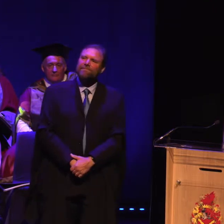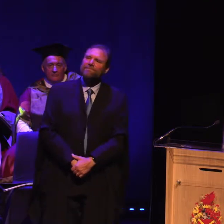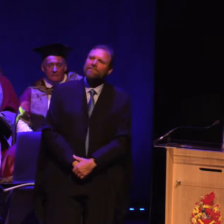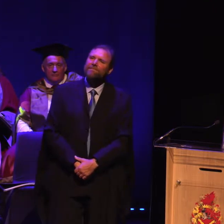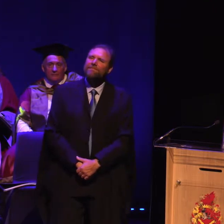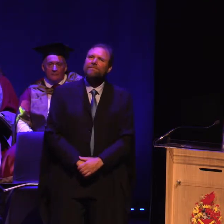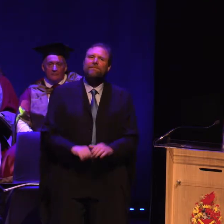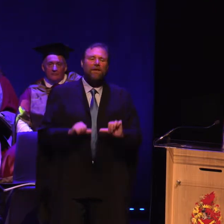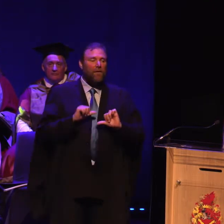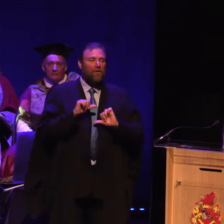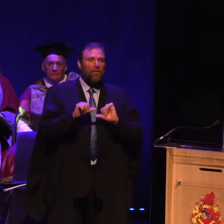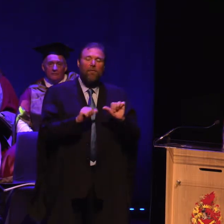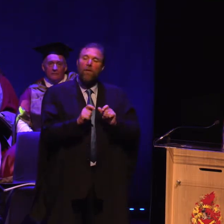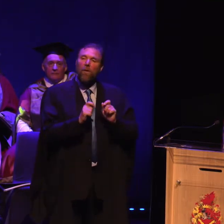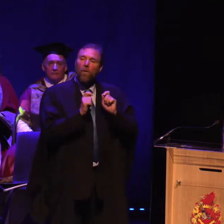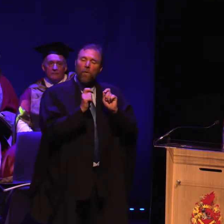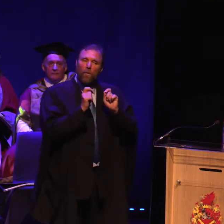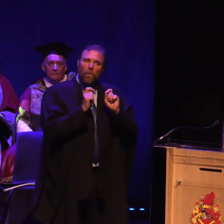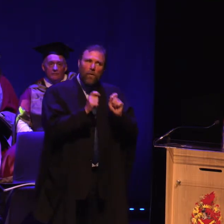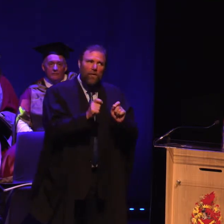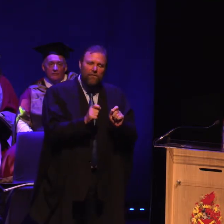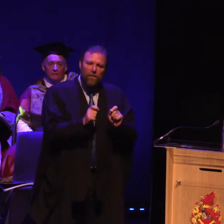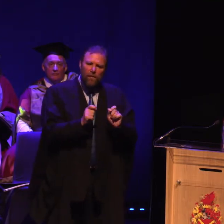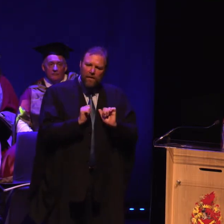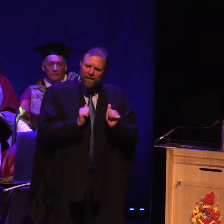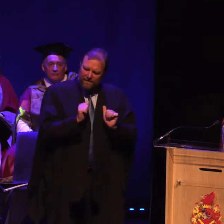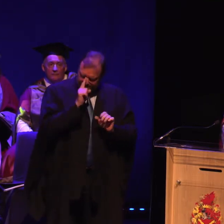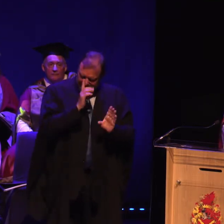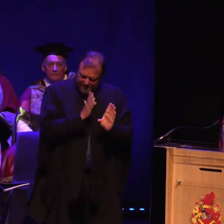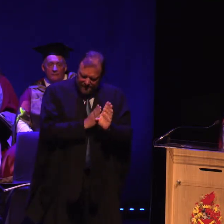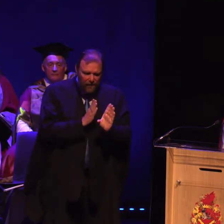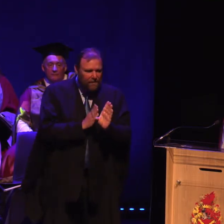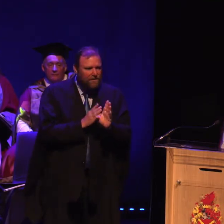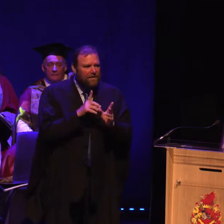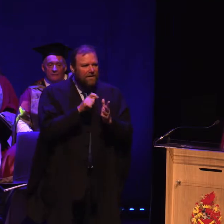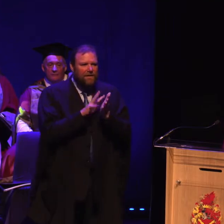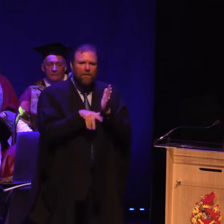The Programme Award for MSc Health Psychology, Caitlin Ballinger.